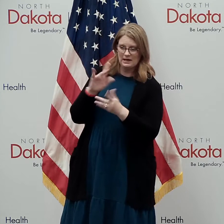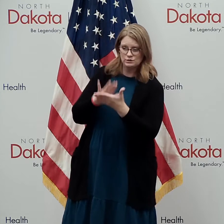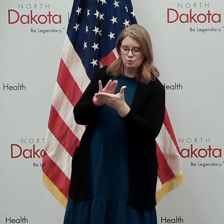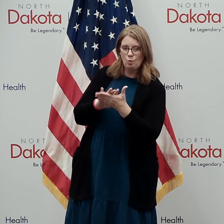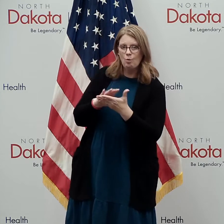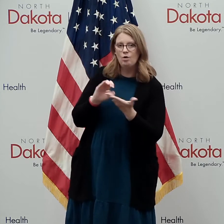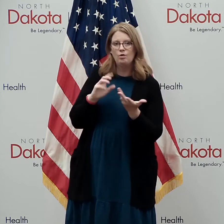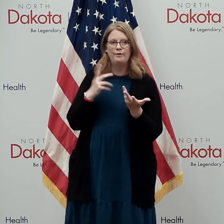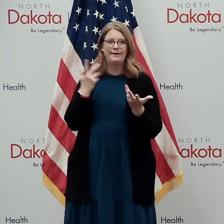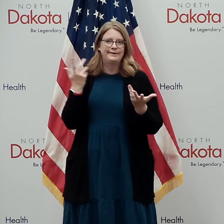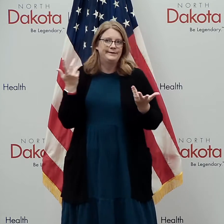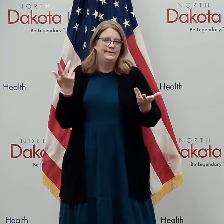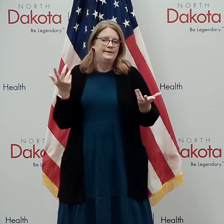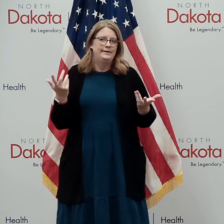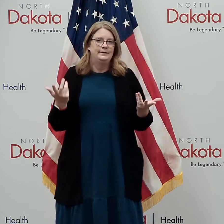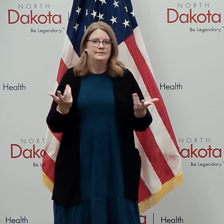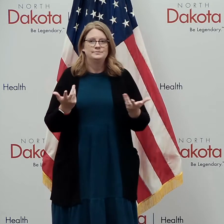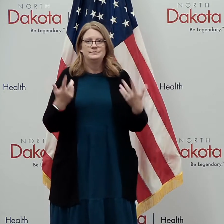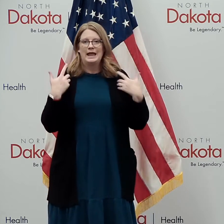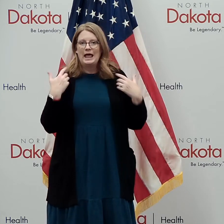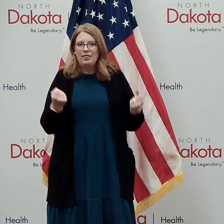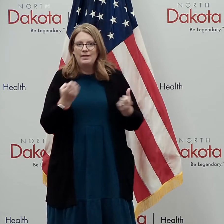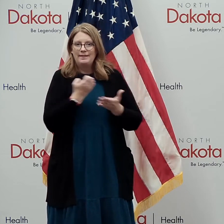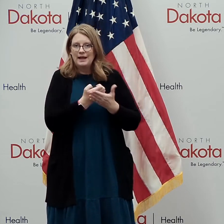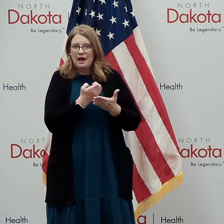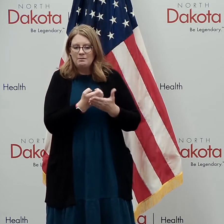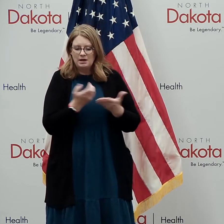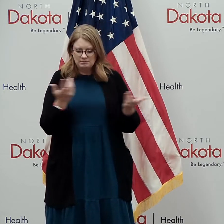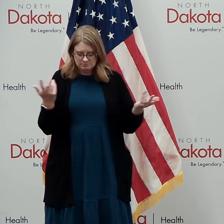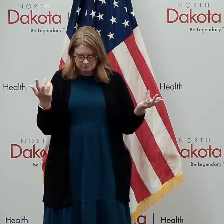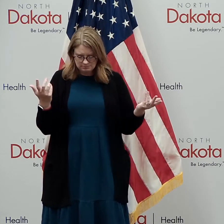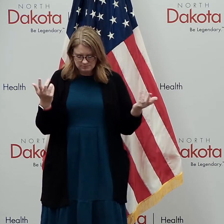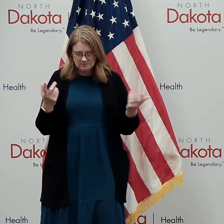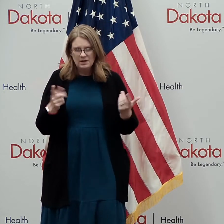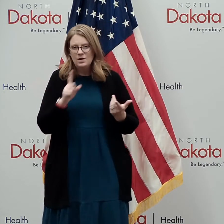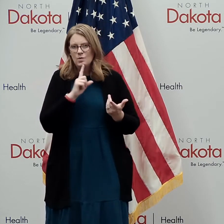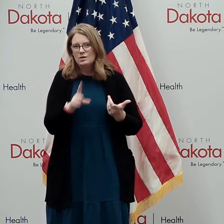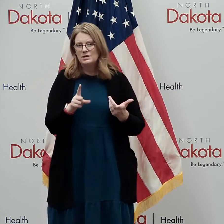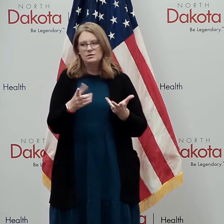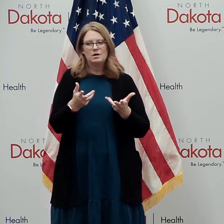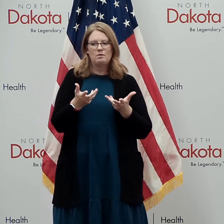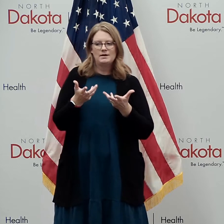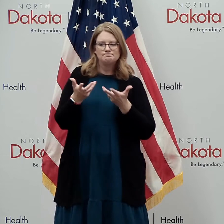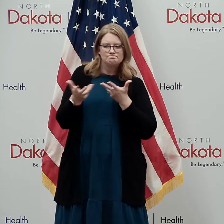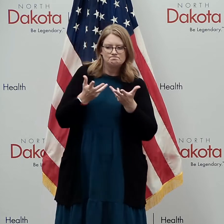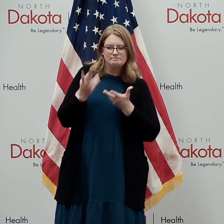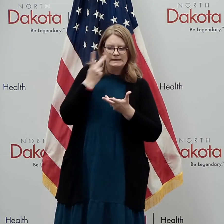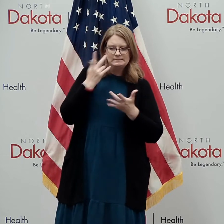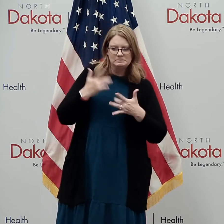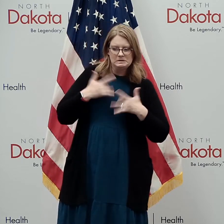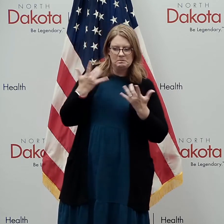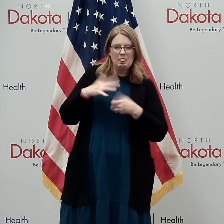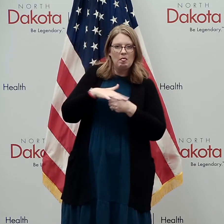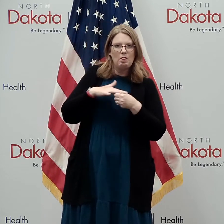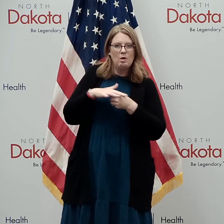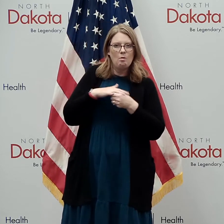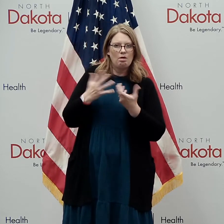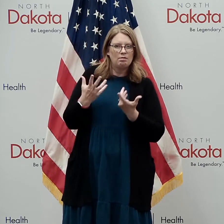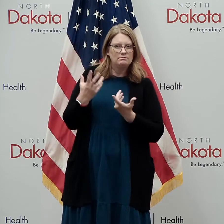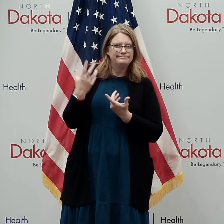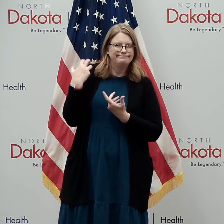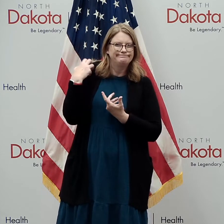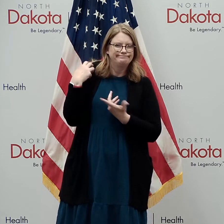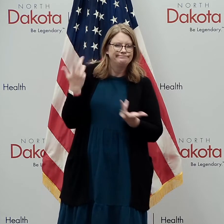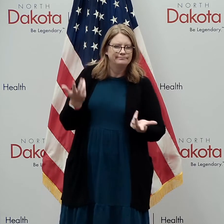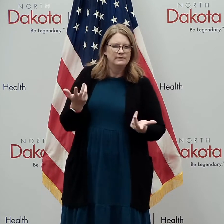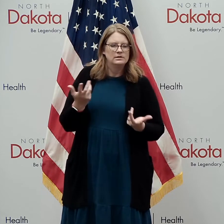keeping health in the economy, we want to listen to what the local officials have to say. So we want to get their input, and that's what we'll